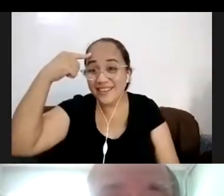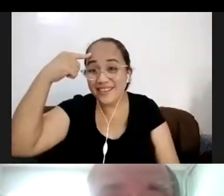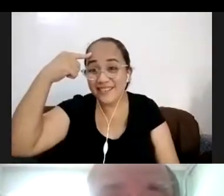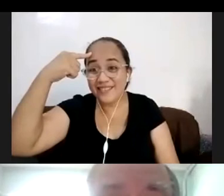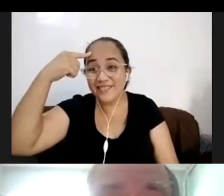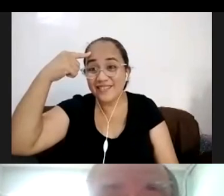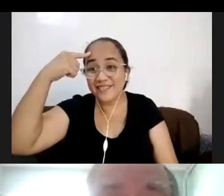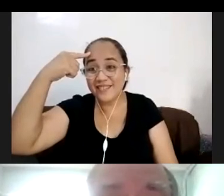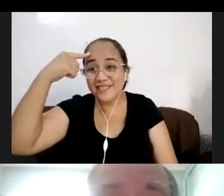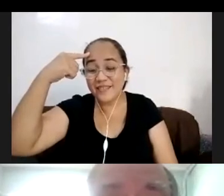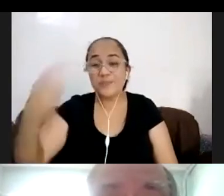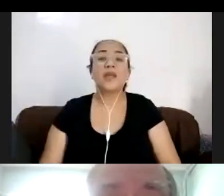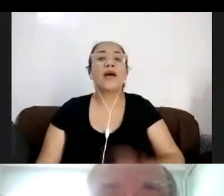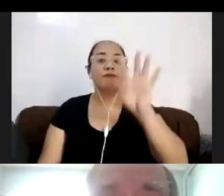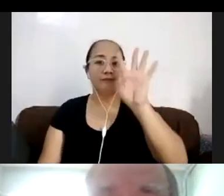So 4,